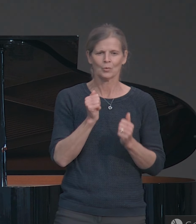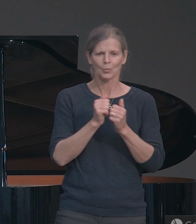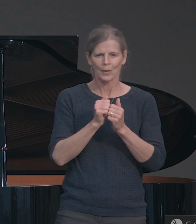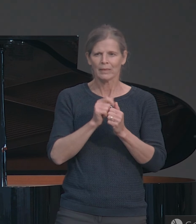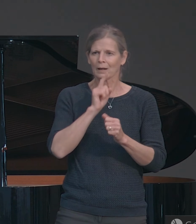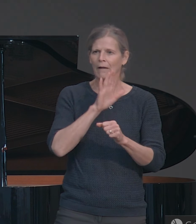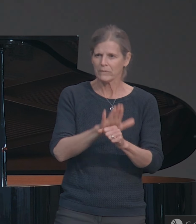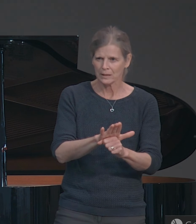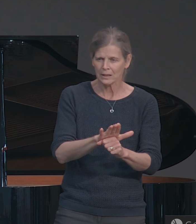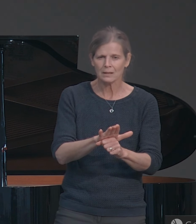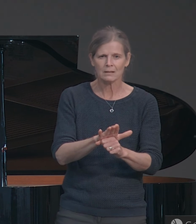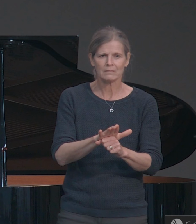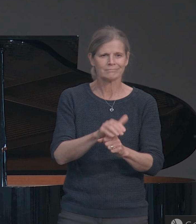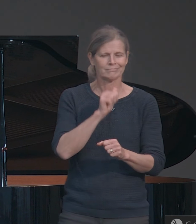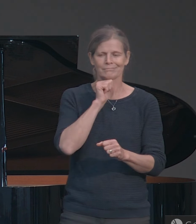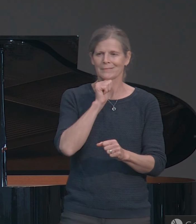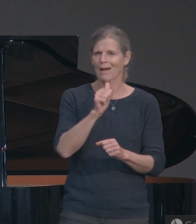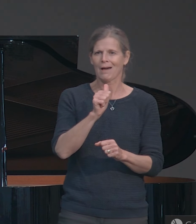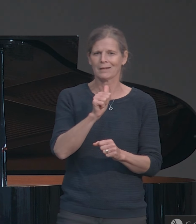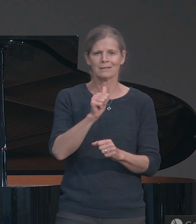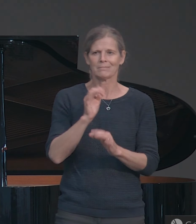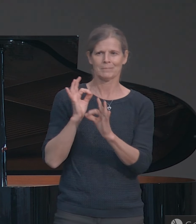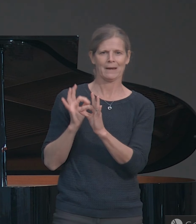covenant unfaithfulness.